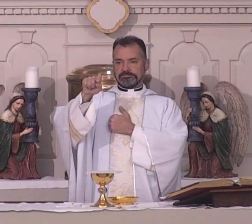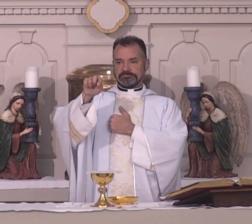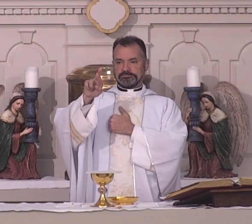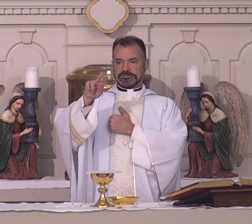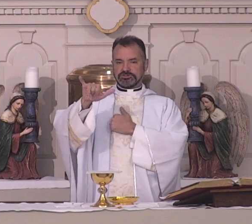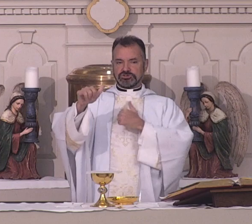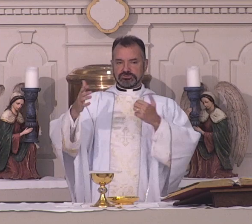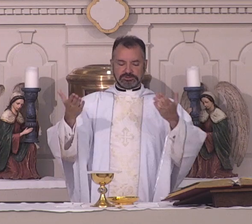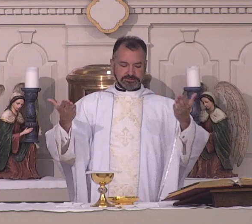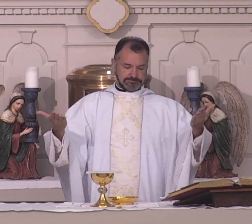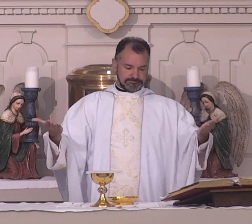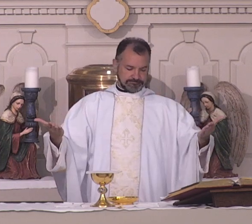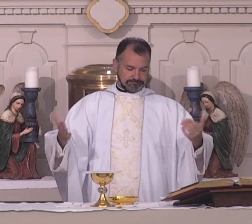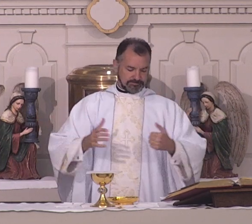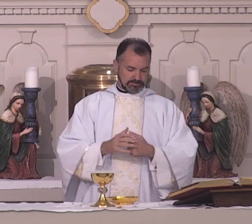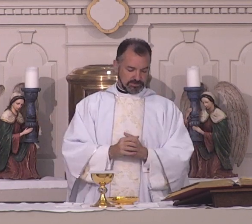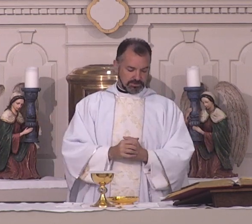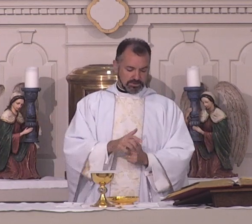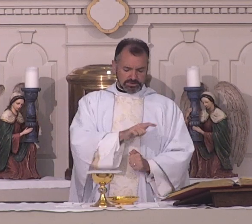The mystery of faith.